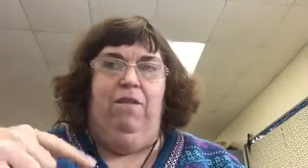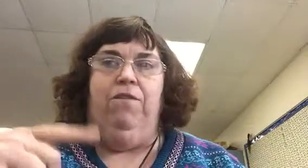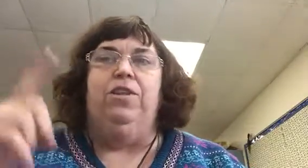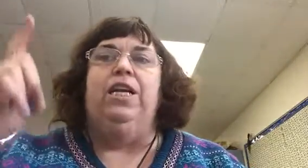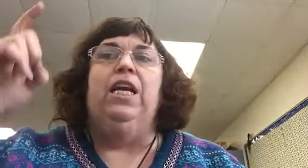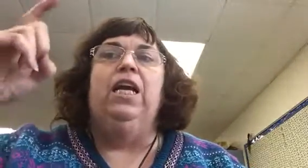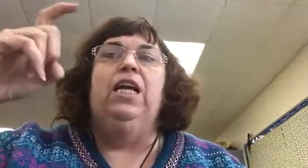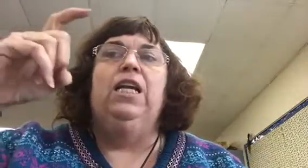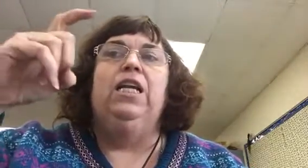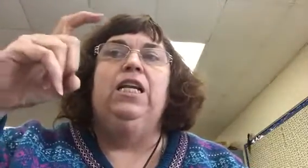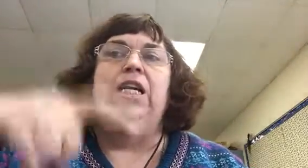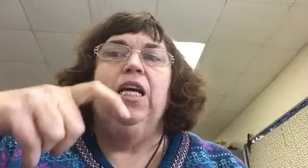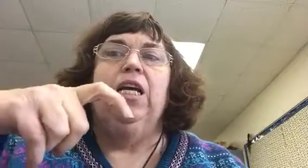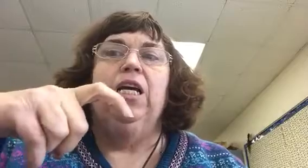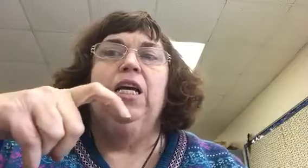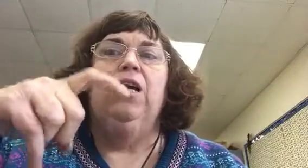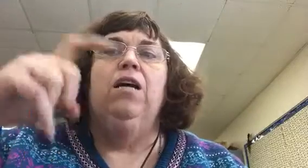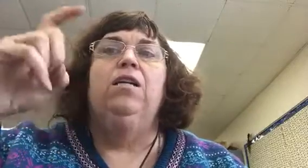For D, D.